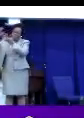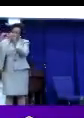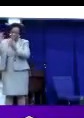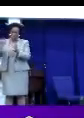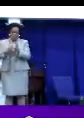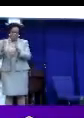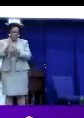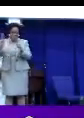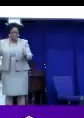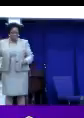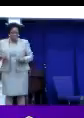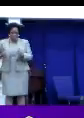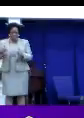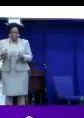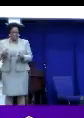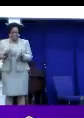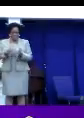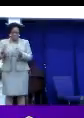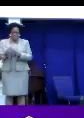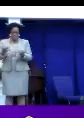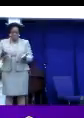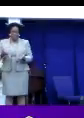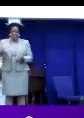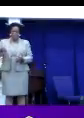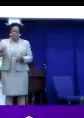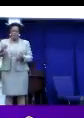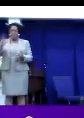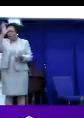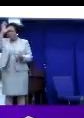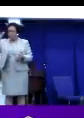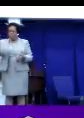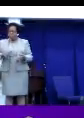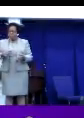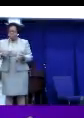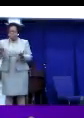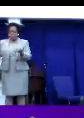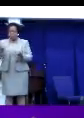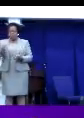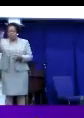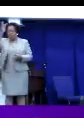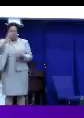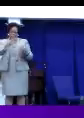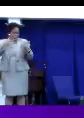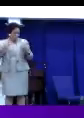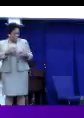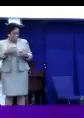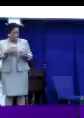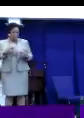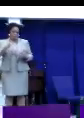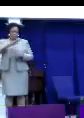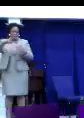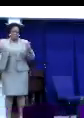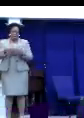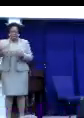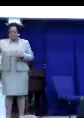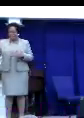the scriptures denote him as a man after God's own heart. Now, how can you be messed up and be a man after God's own heart all